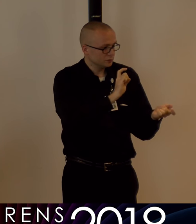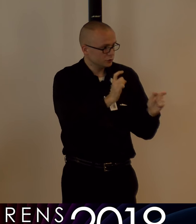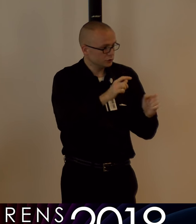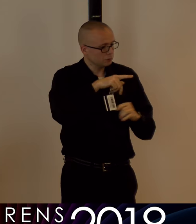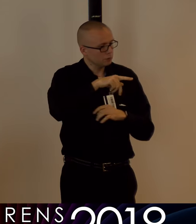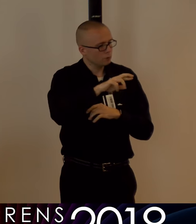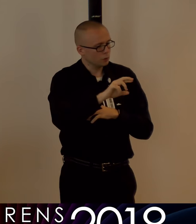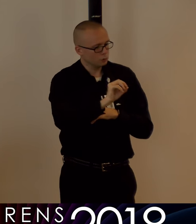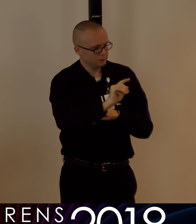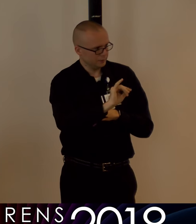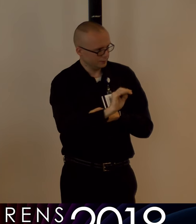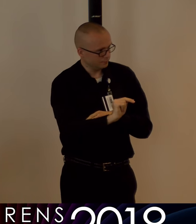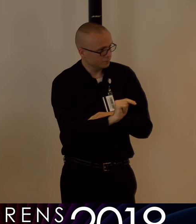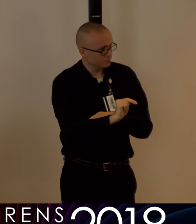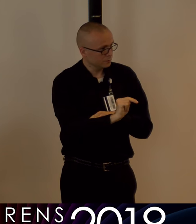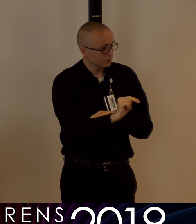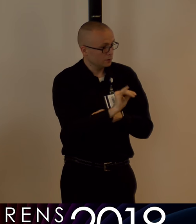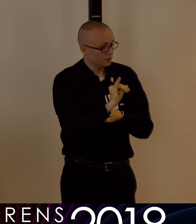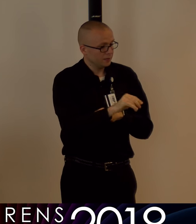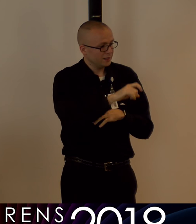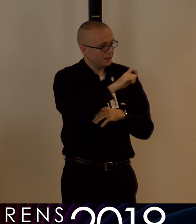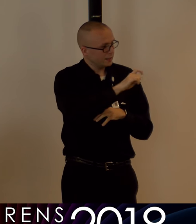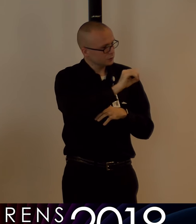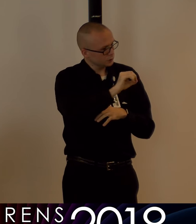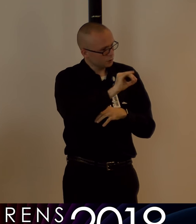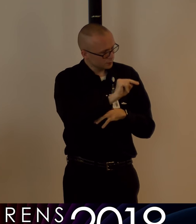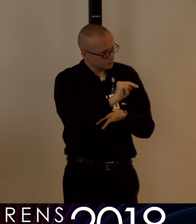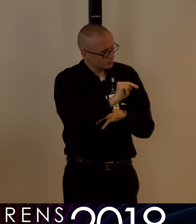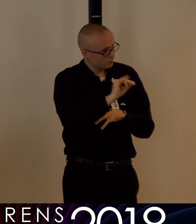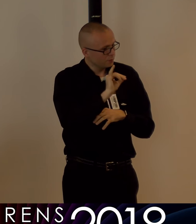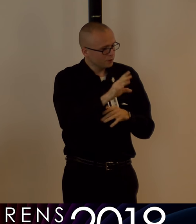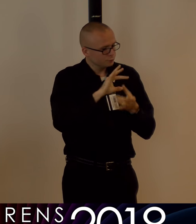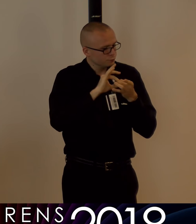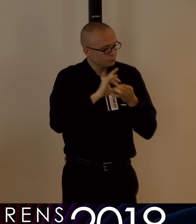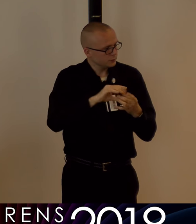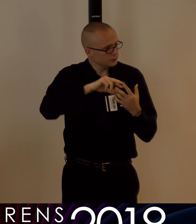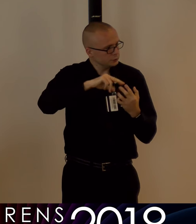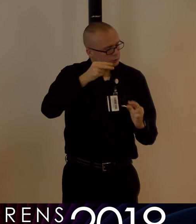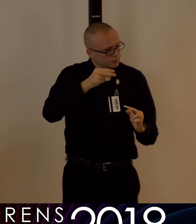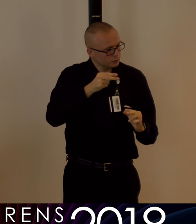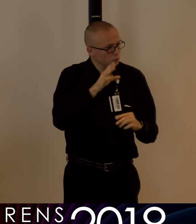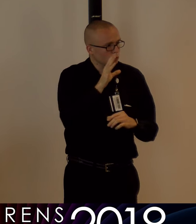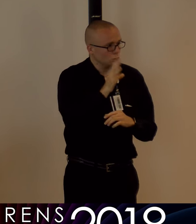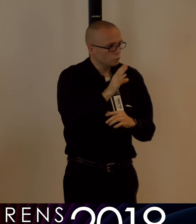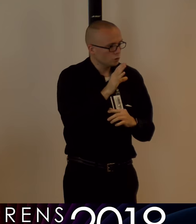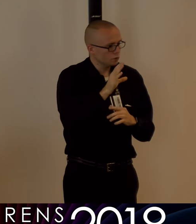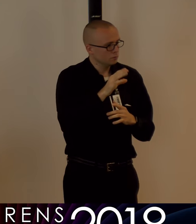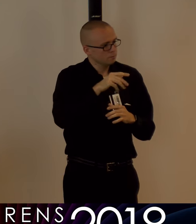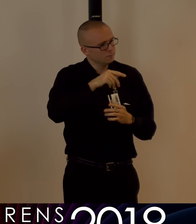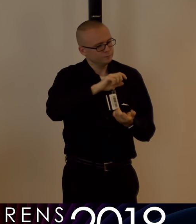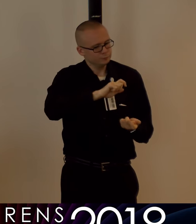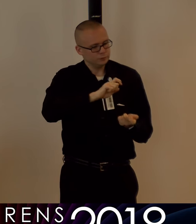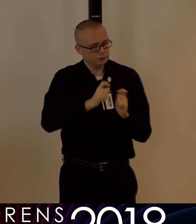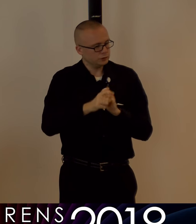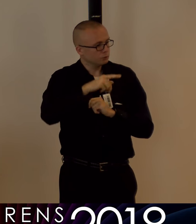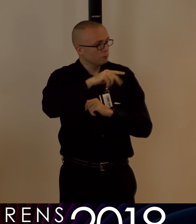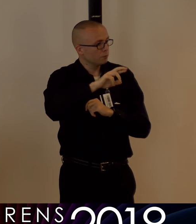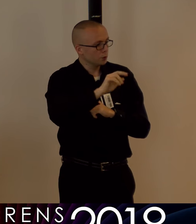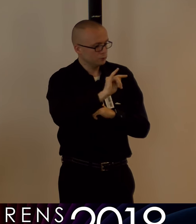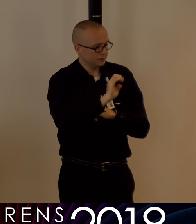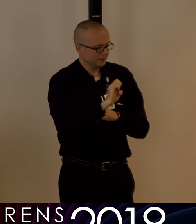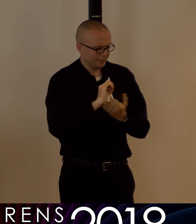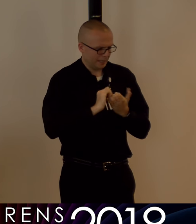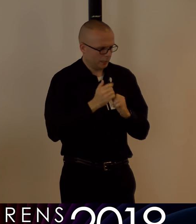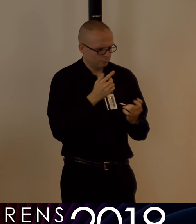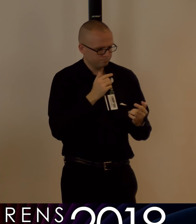protein. So the exons are the part of the gene that eventually make it into protein. And the way this works